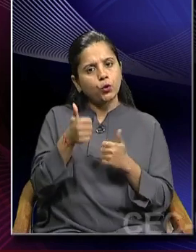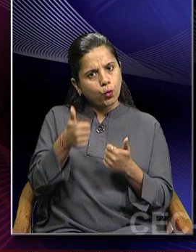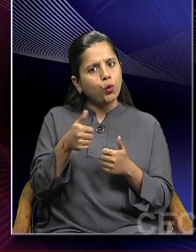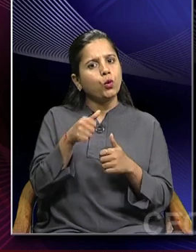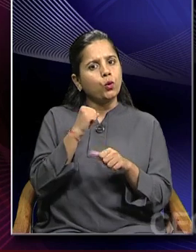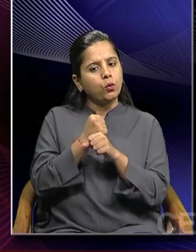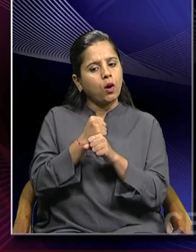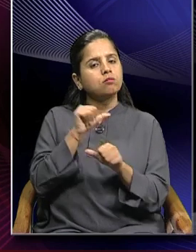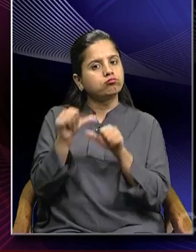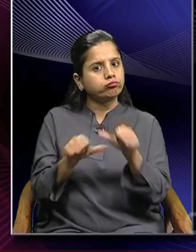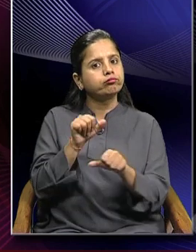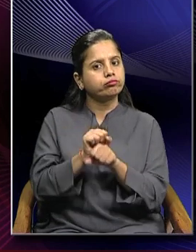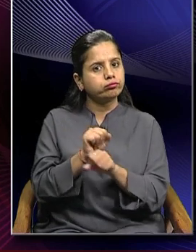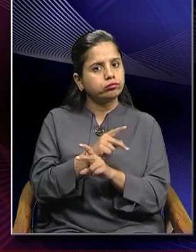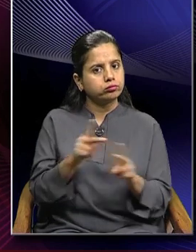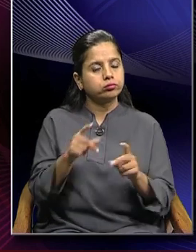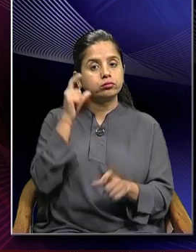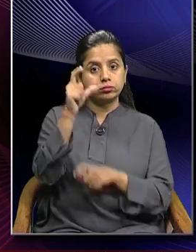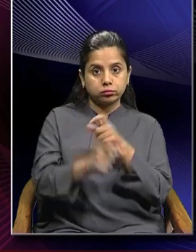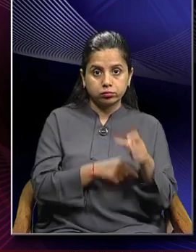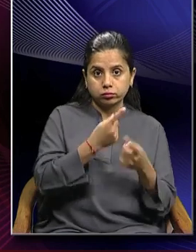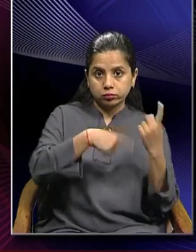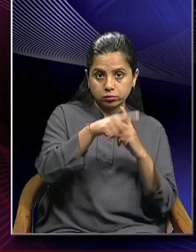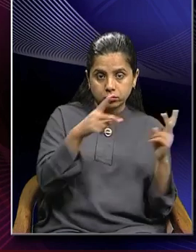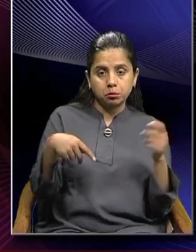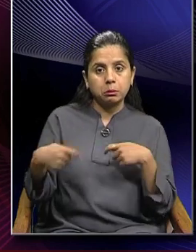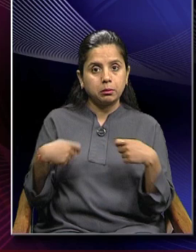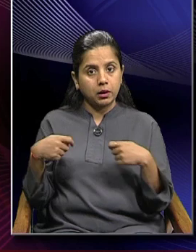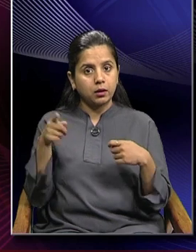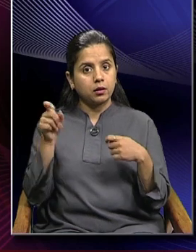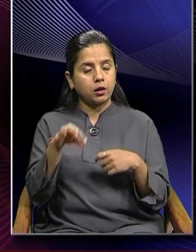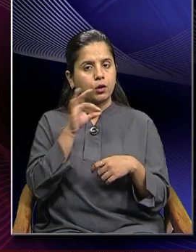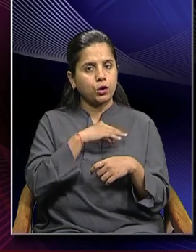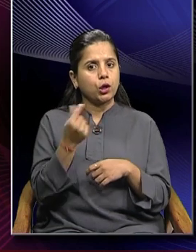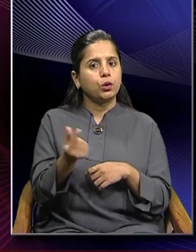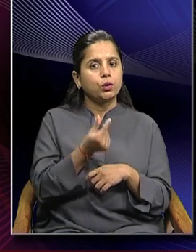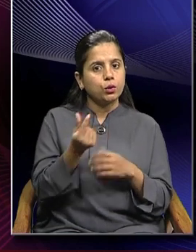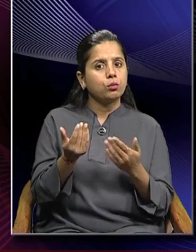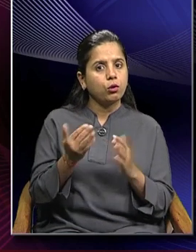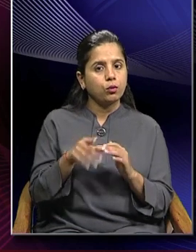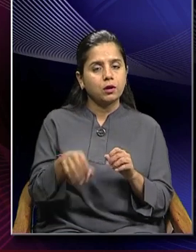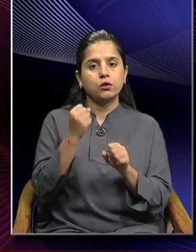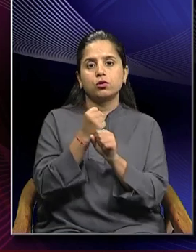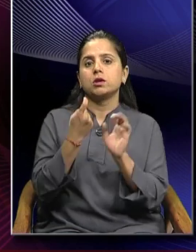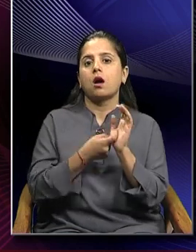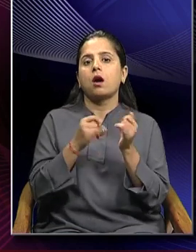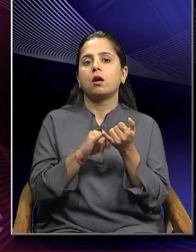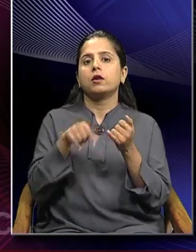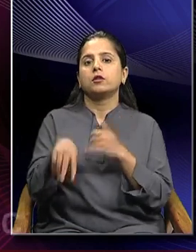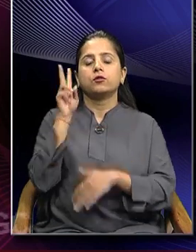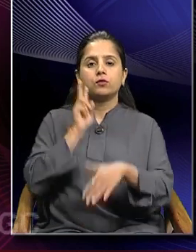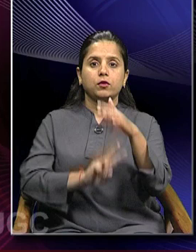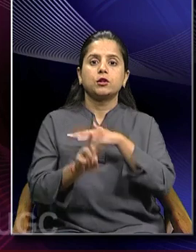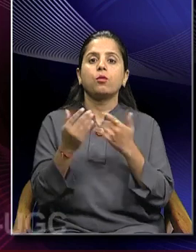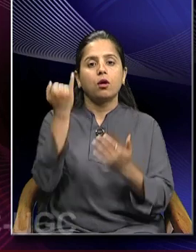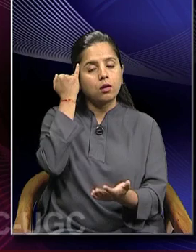And corporate entities or business organizations, they can also make good use of this GRS vision, which